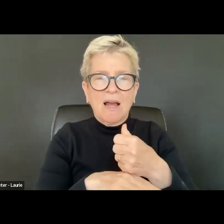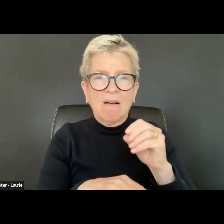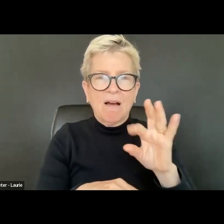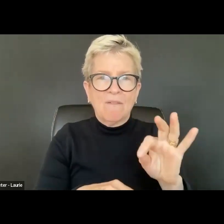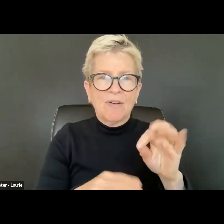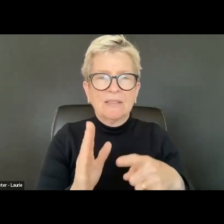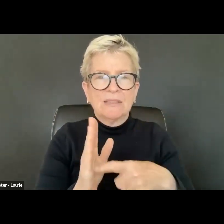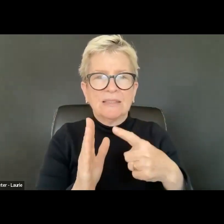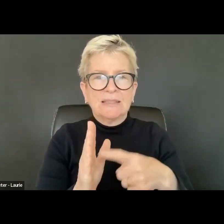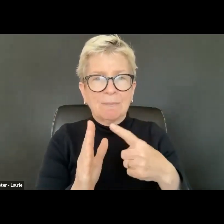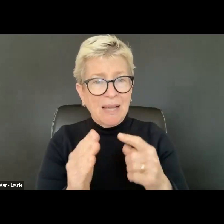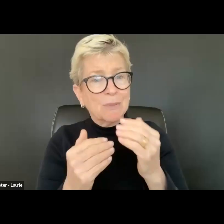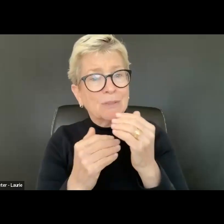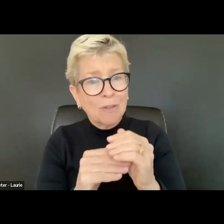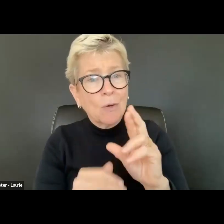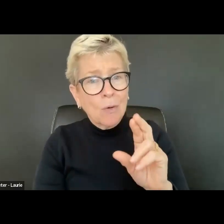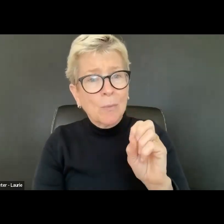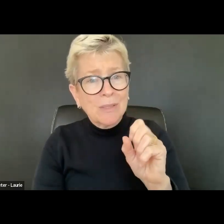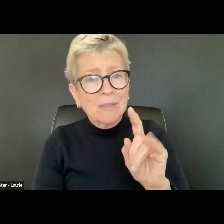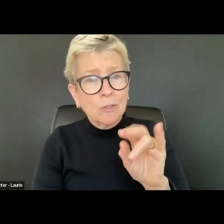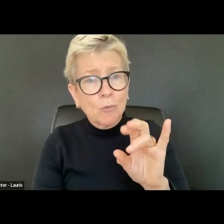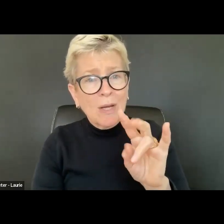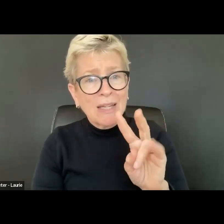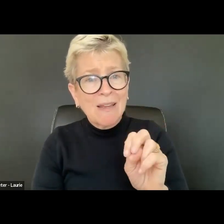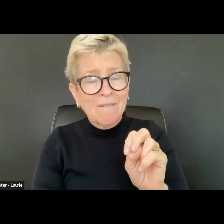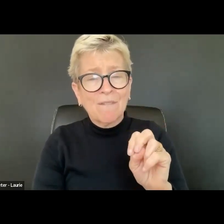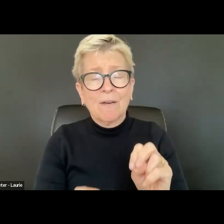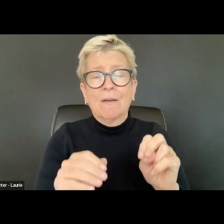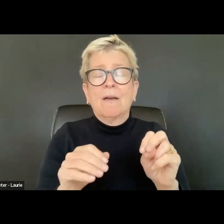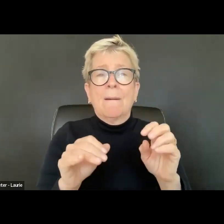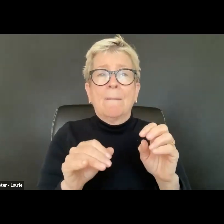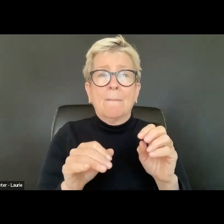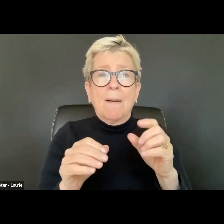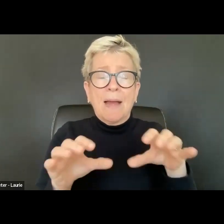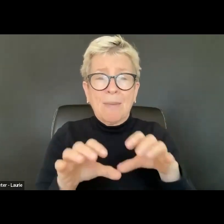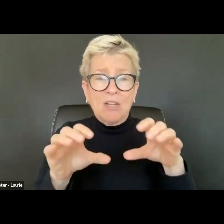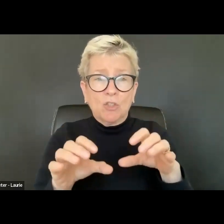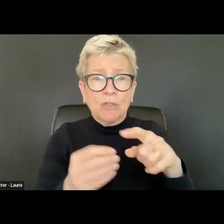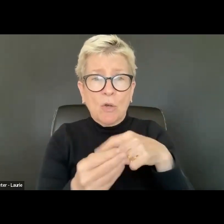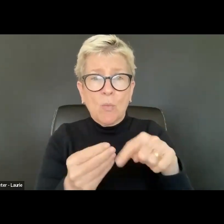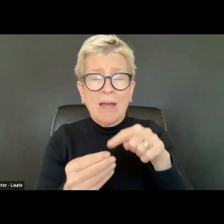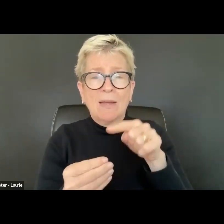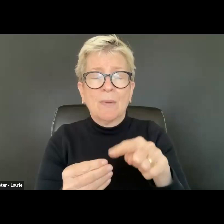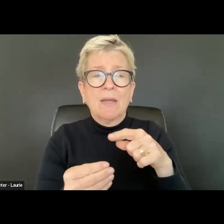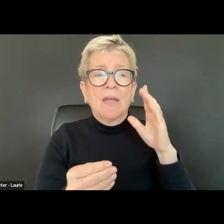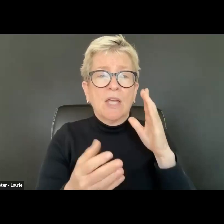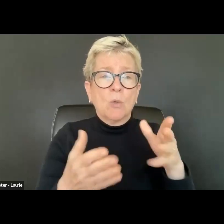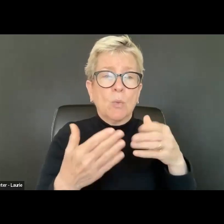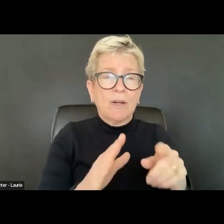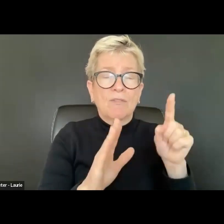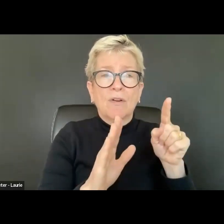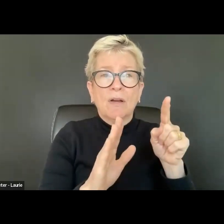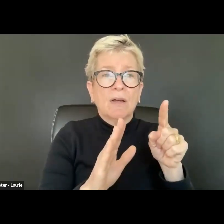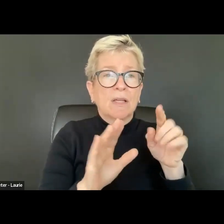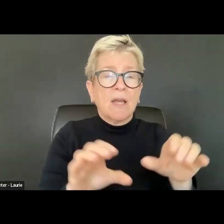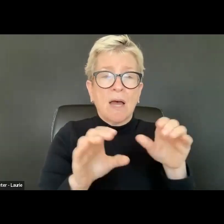times restrictive measures by those around him, he would surely have already committed murder and sexual assault as